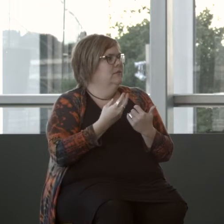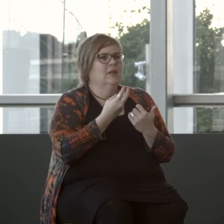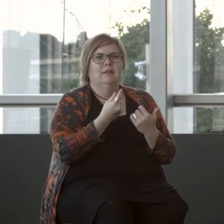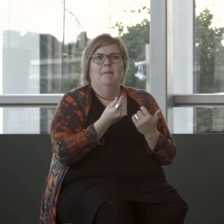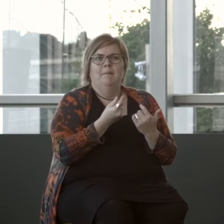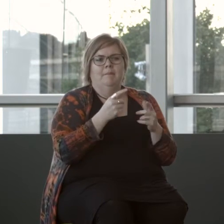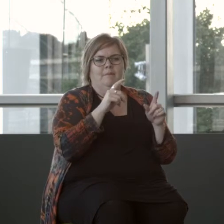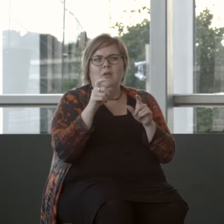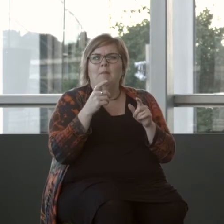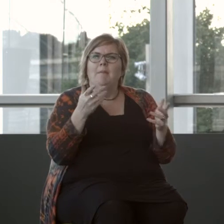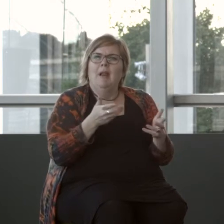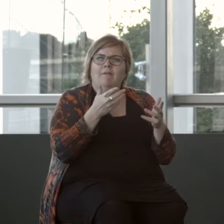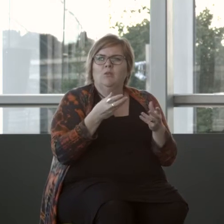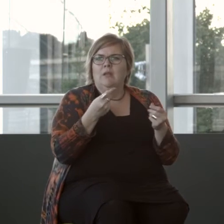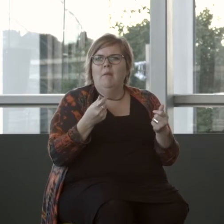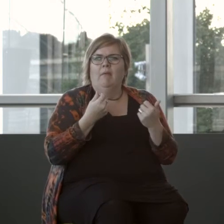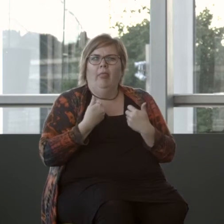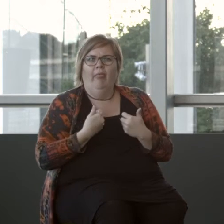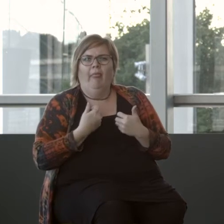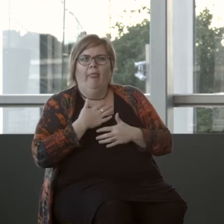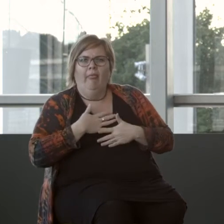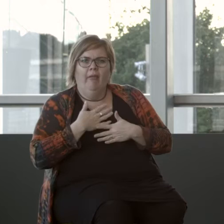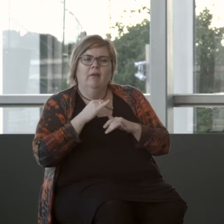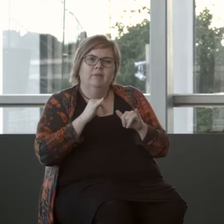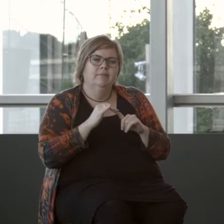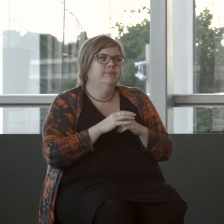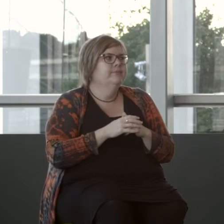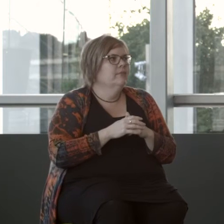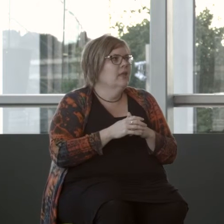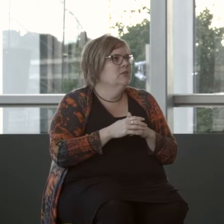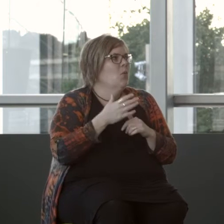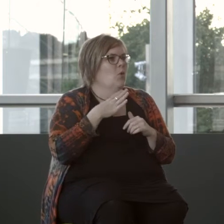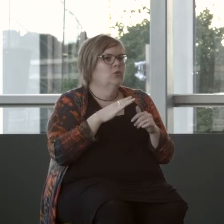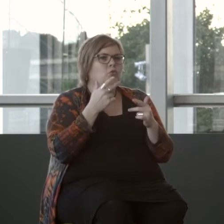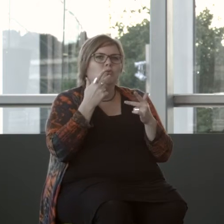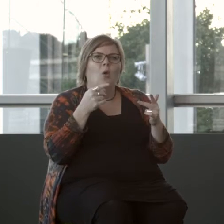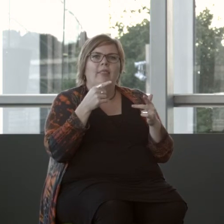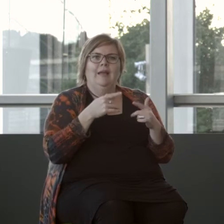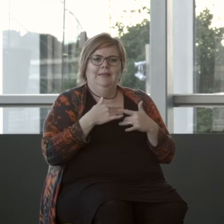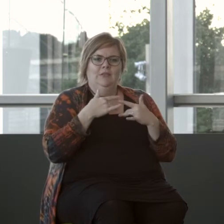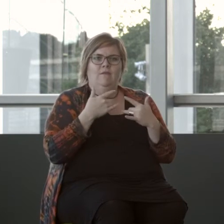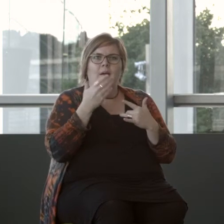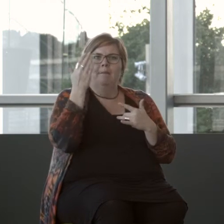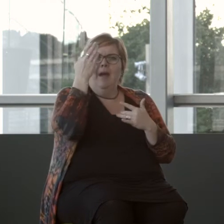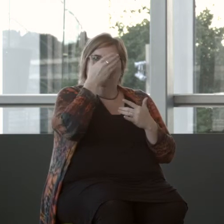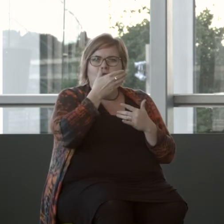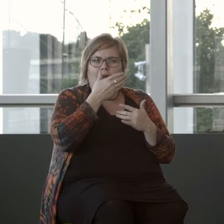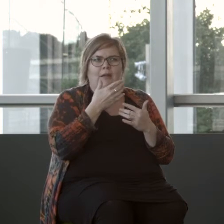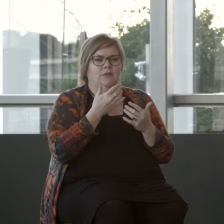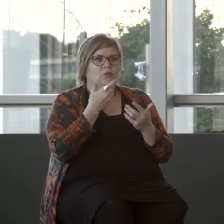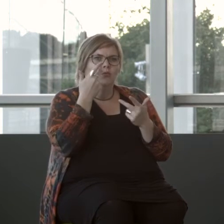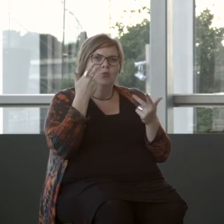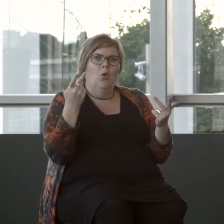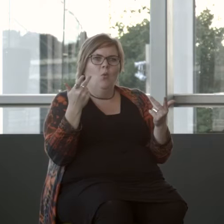playful. So that was one of the reasons that I wanted to really amp up that sense of masquerade, to draw the parallel with the